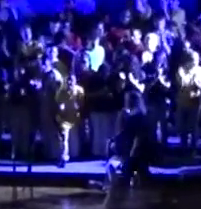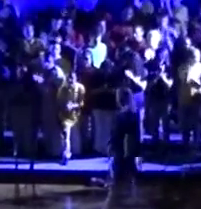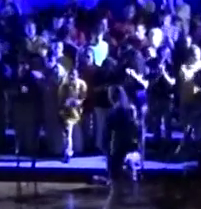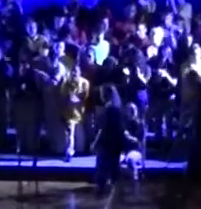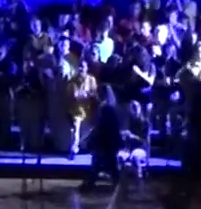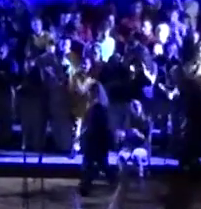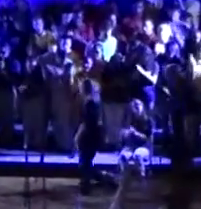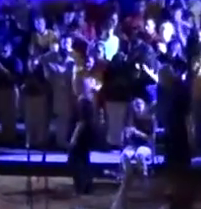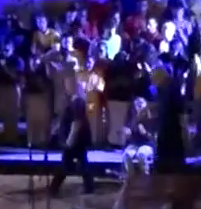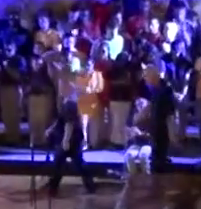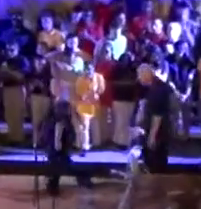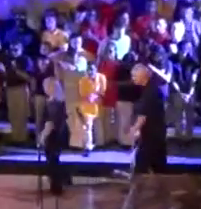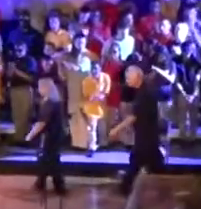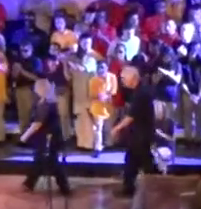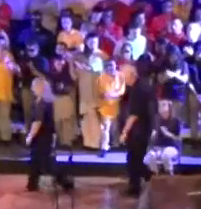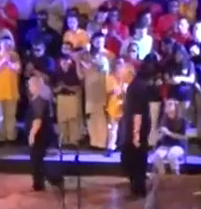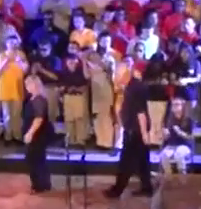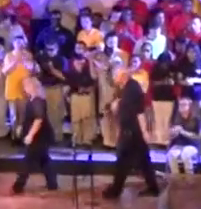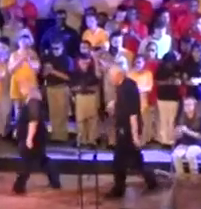Come on out, take a bow.